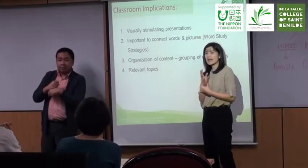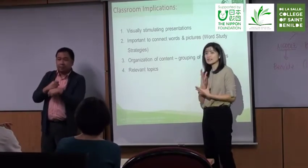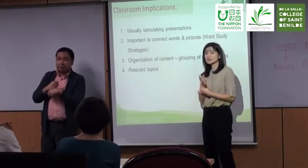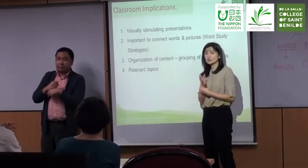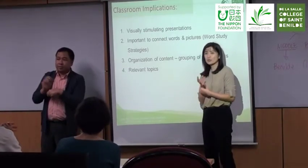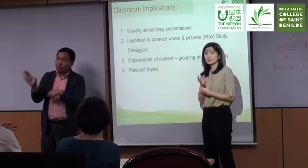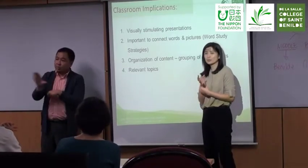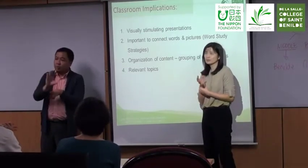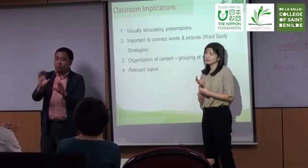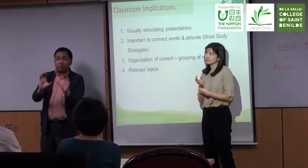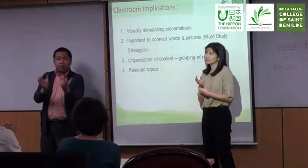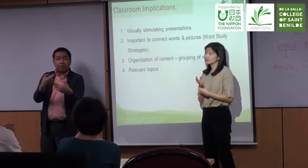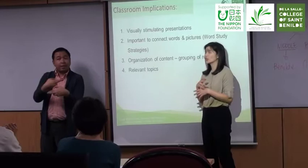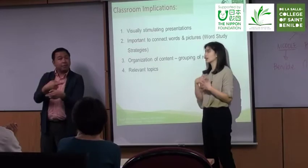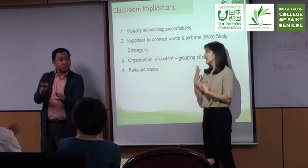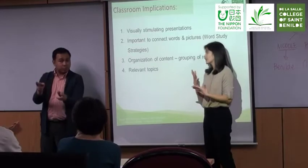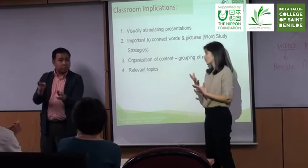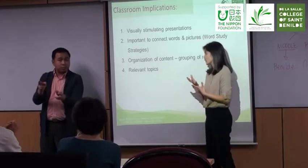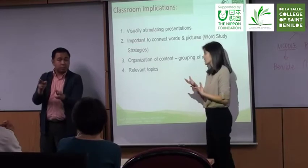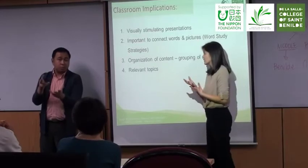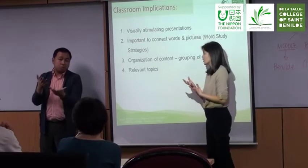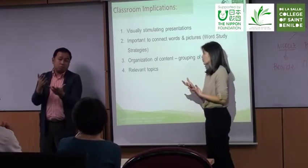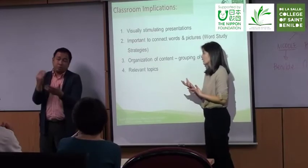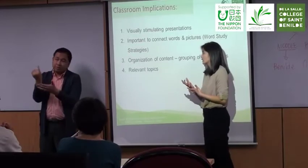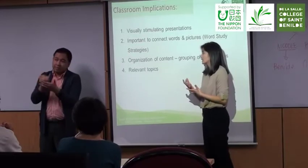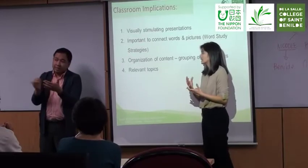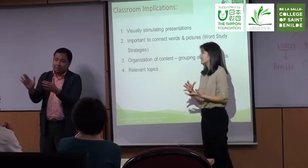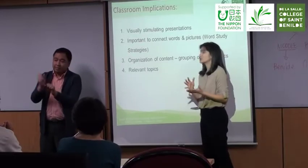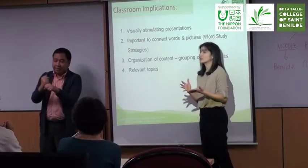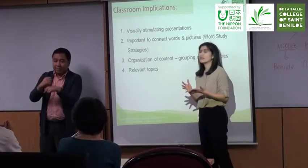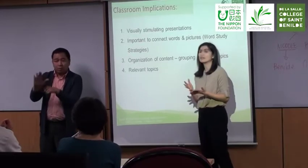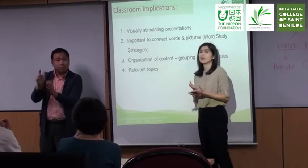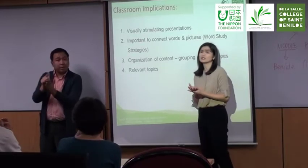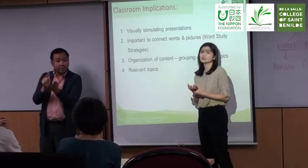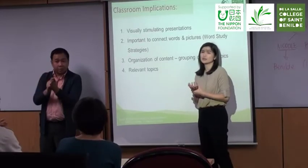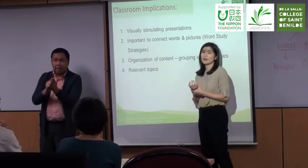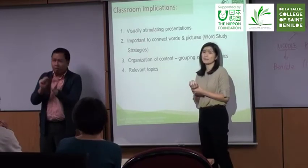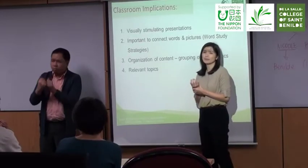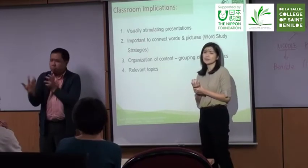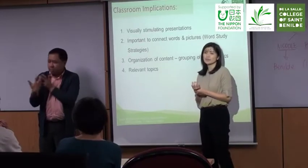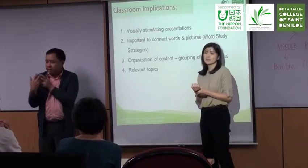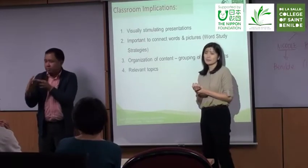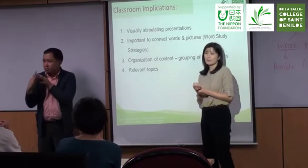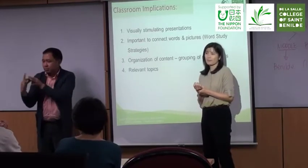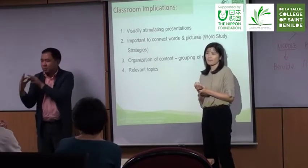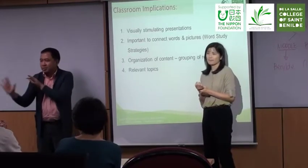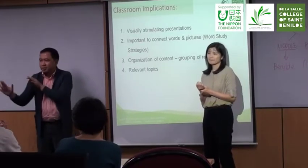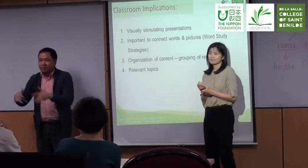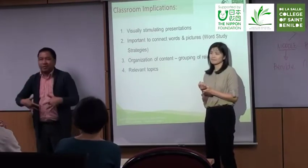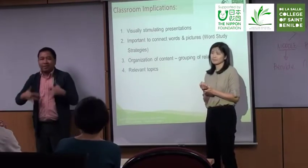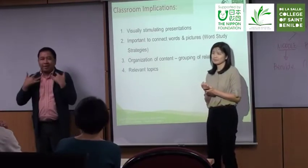our classroom or our lessons in such a way that it is relevant to them.